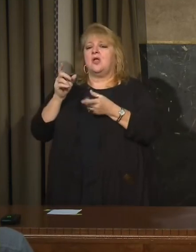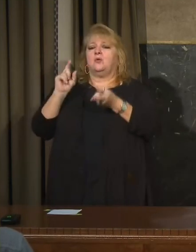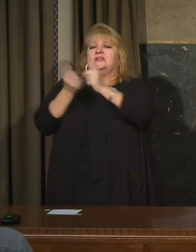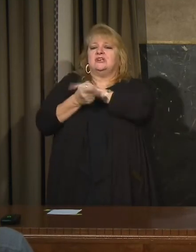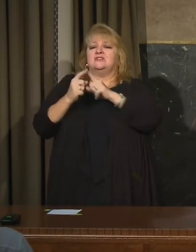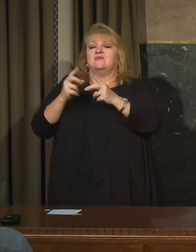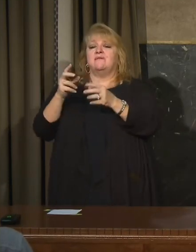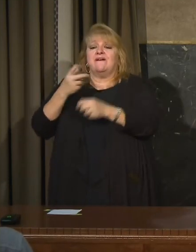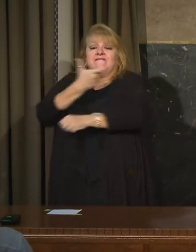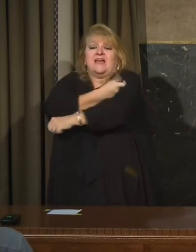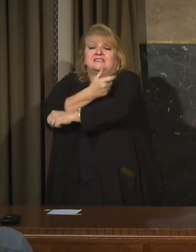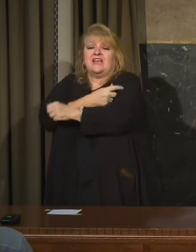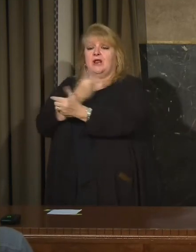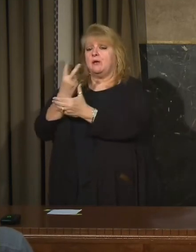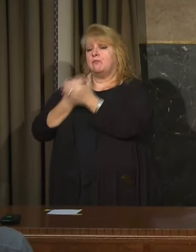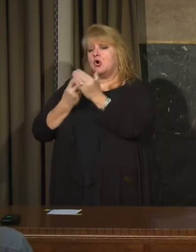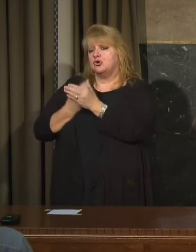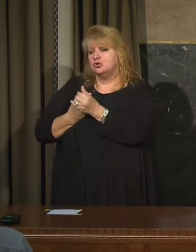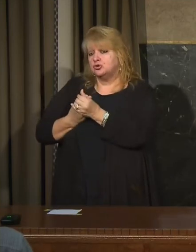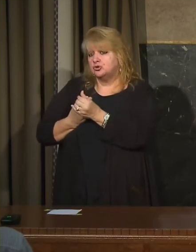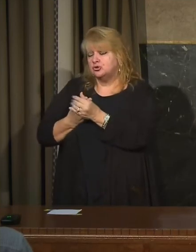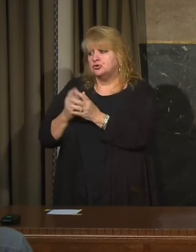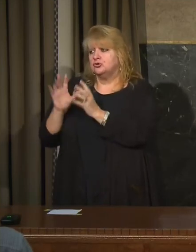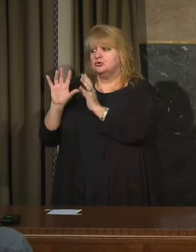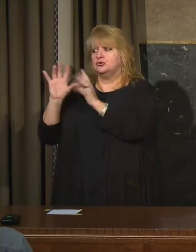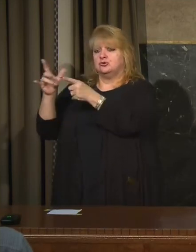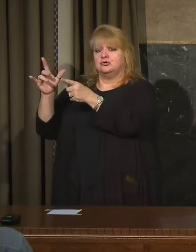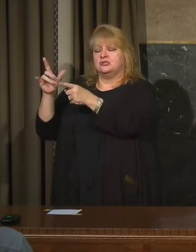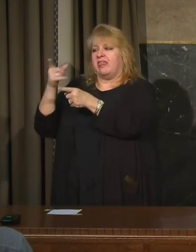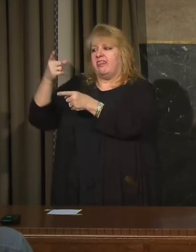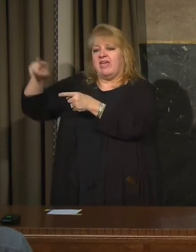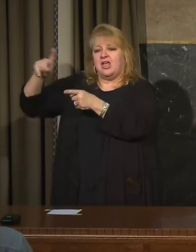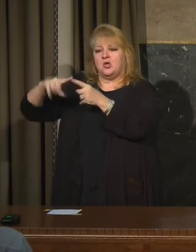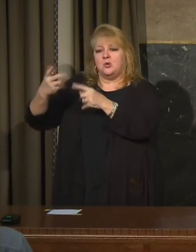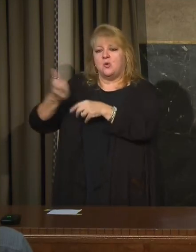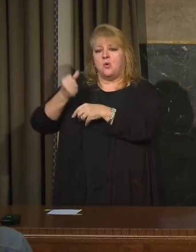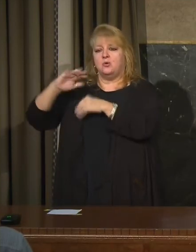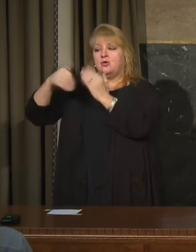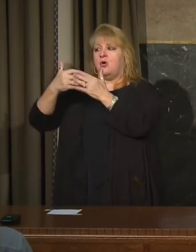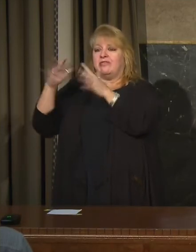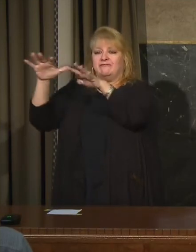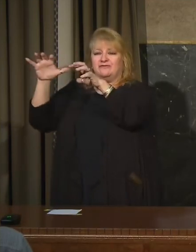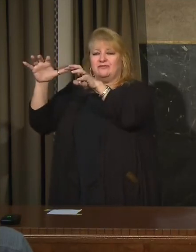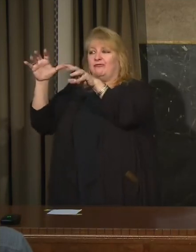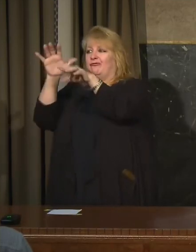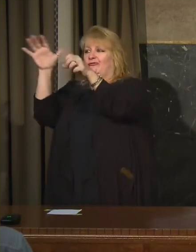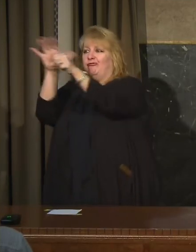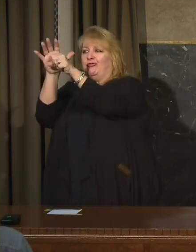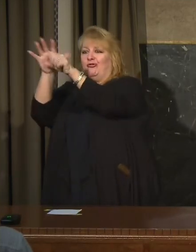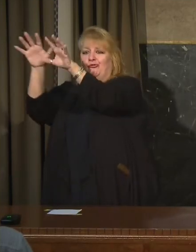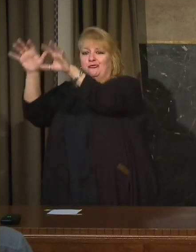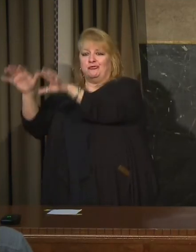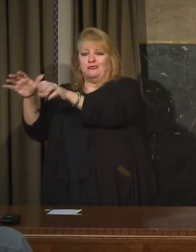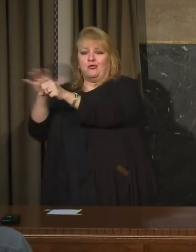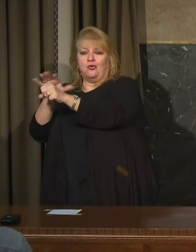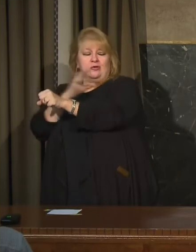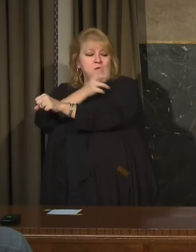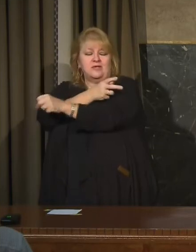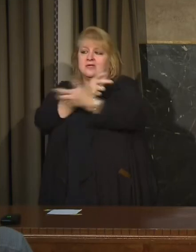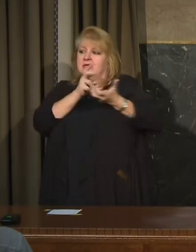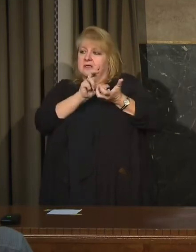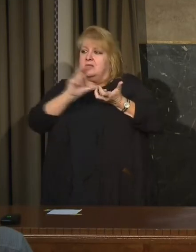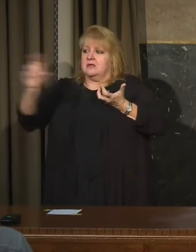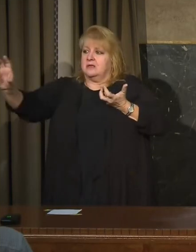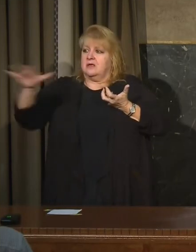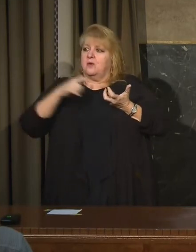for example, that we would not be able to hold part of their allocation for subsequent shipments. Basically, what we're going to ship out